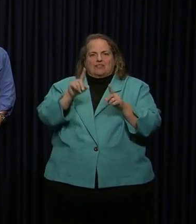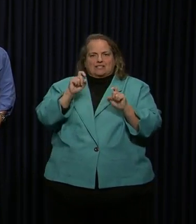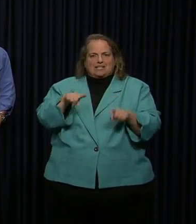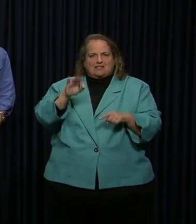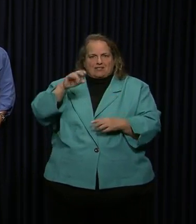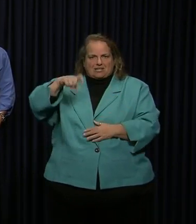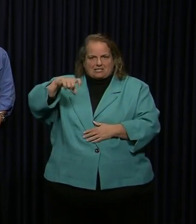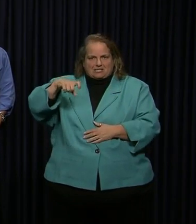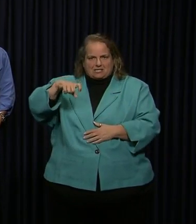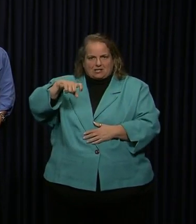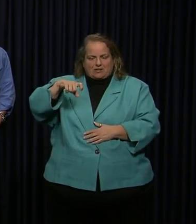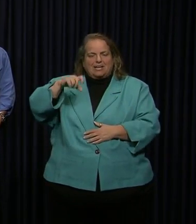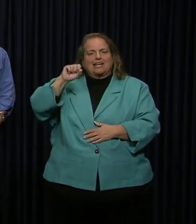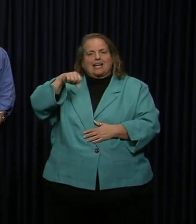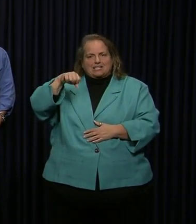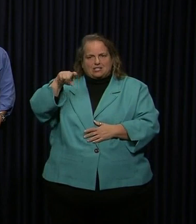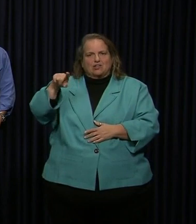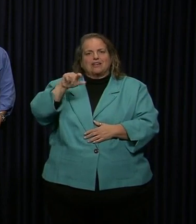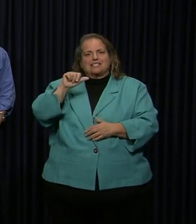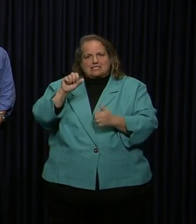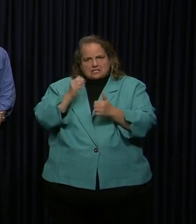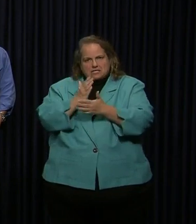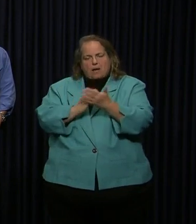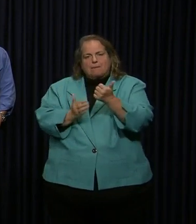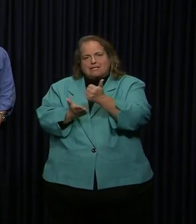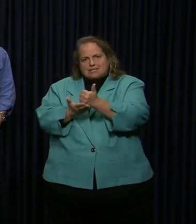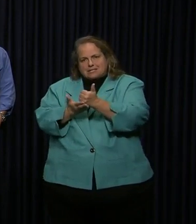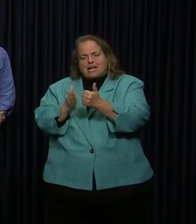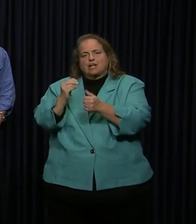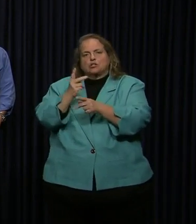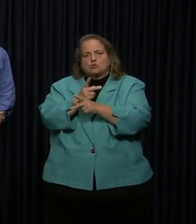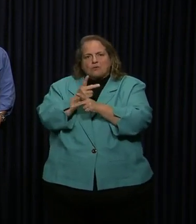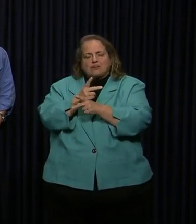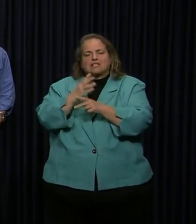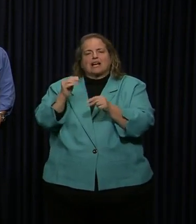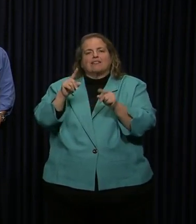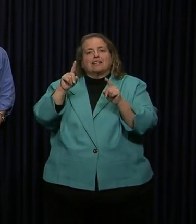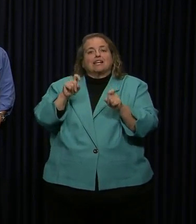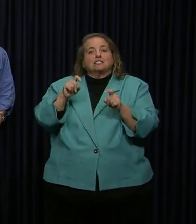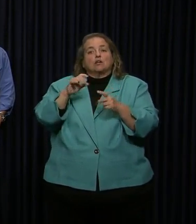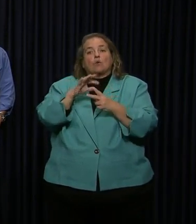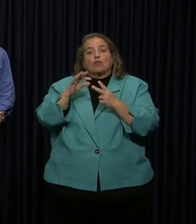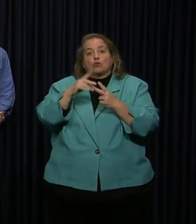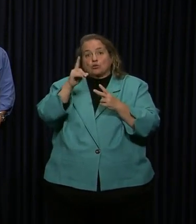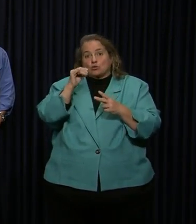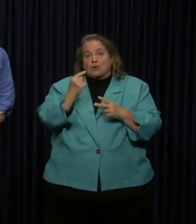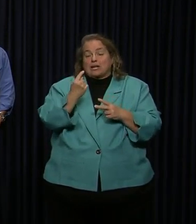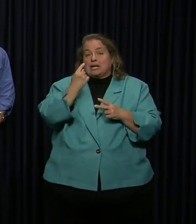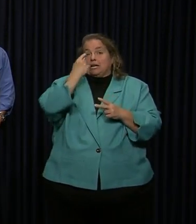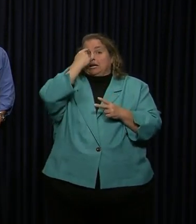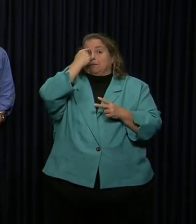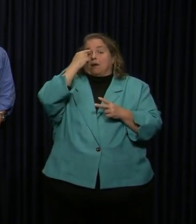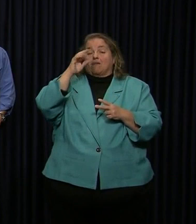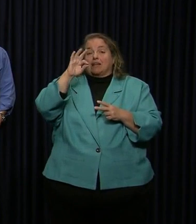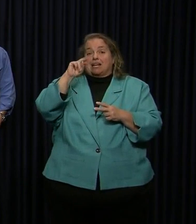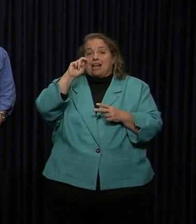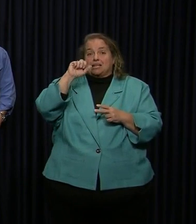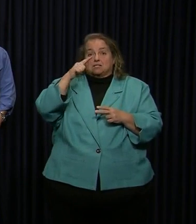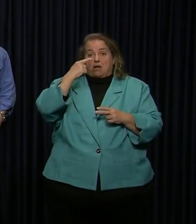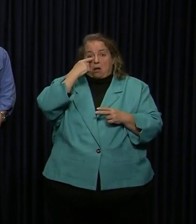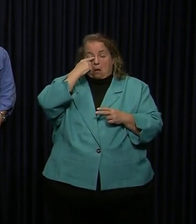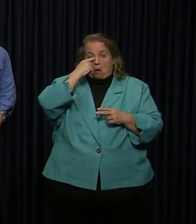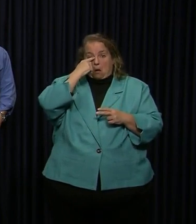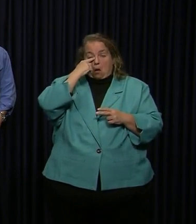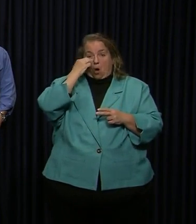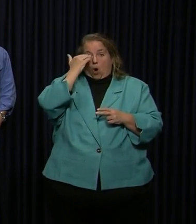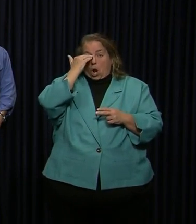necessary. So yes, there is assistance in their supervision, and the testing, whether you do it in the deep back of the nasal cavity or whether you do it